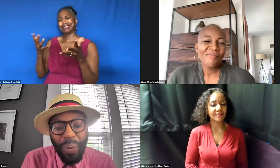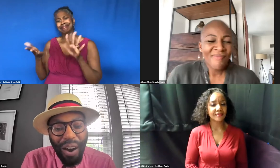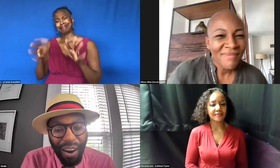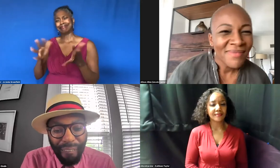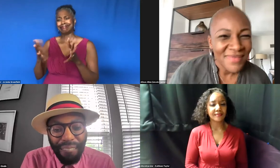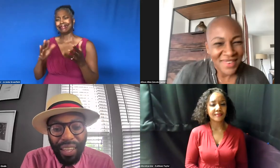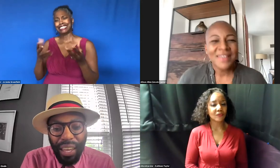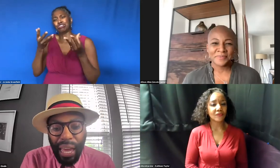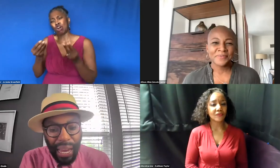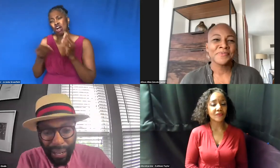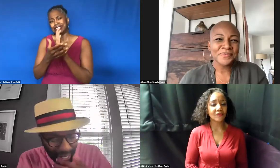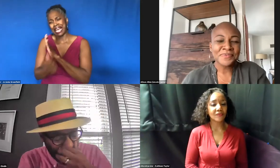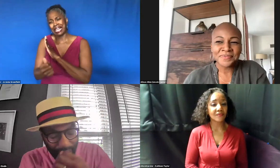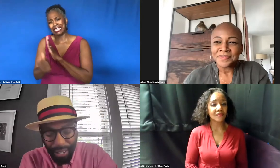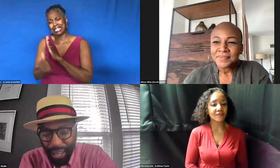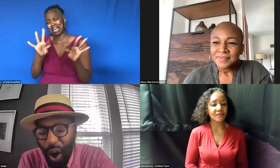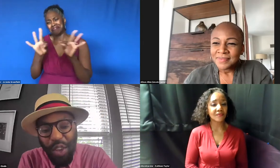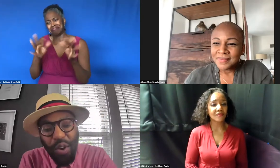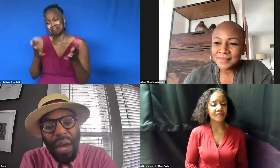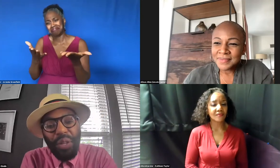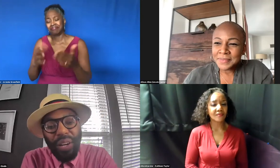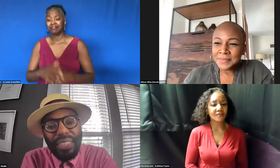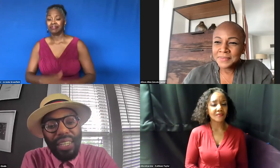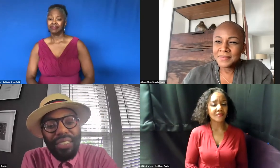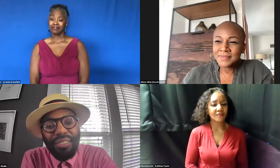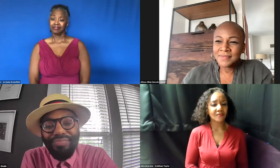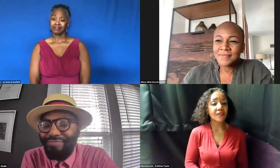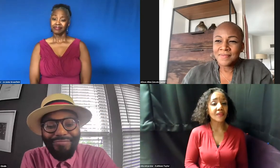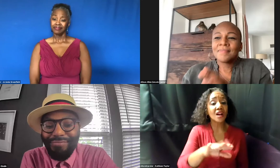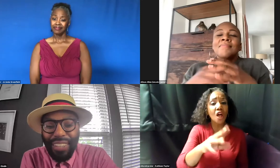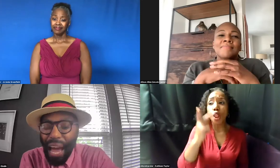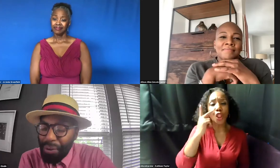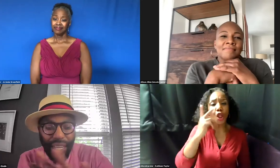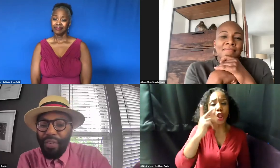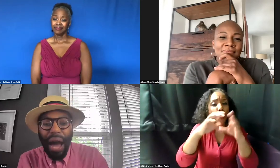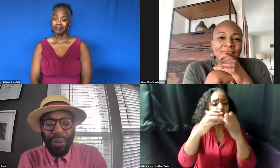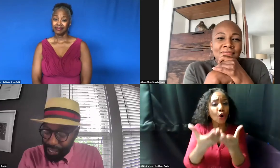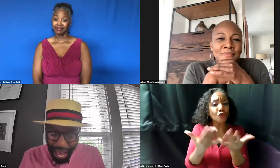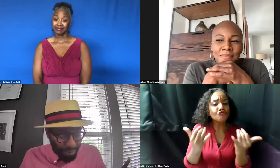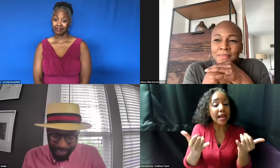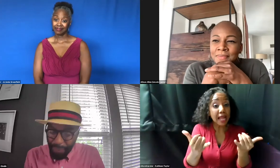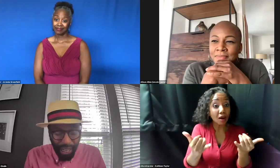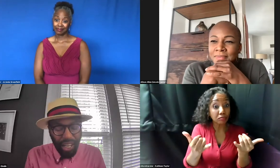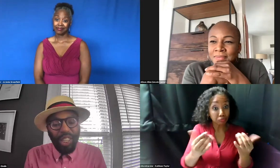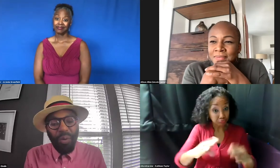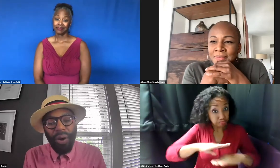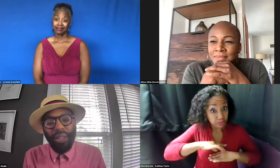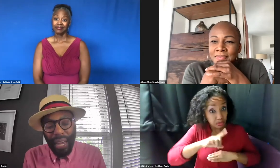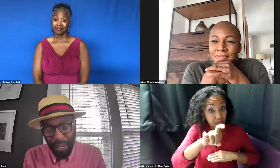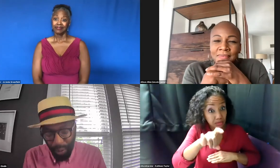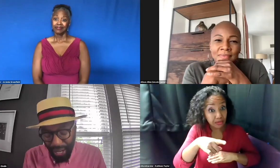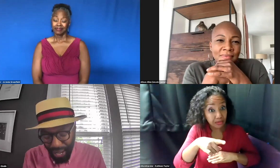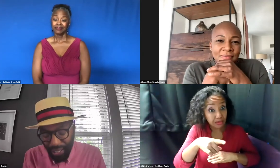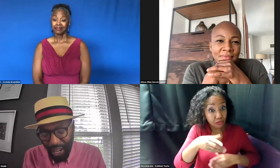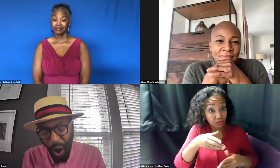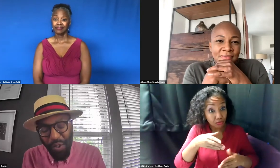world and where we are. And are you okay with the world as it is? I would say that, right? I would say, look at the world